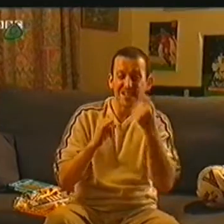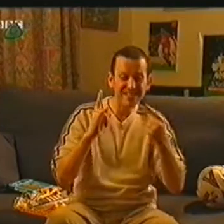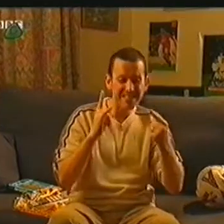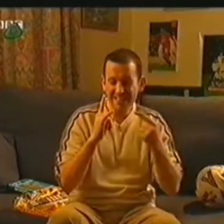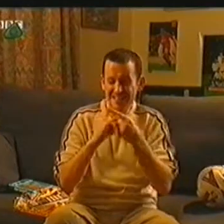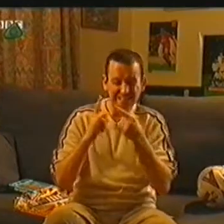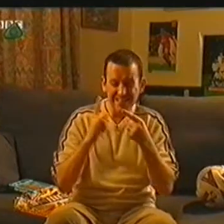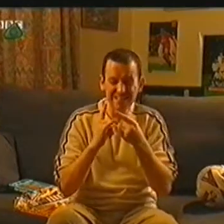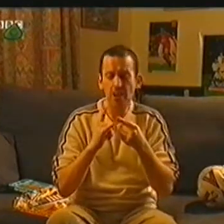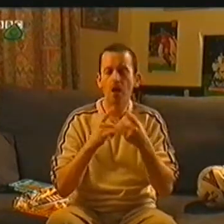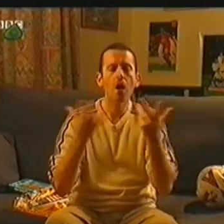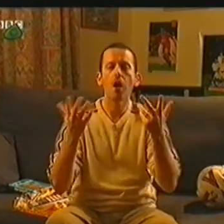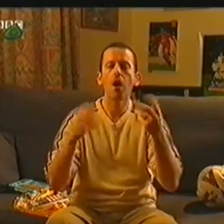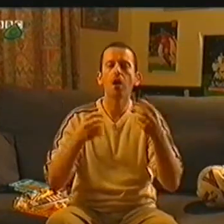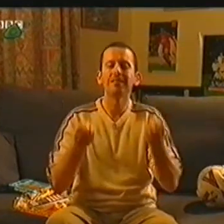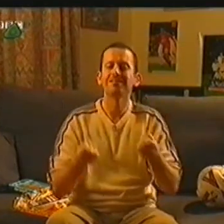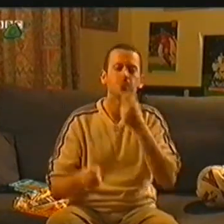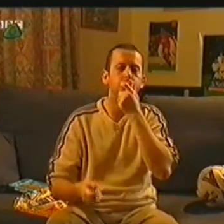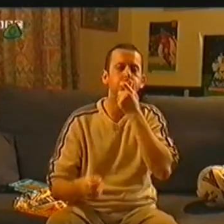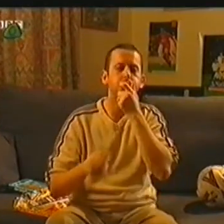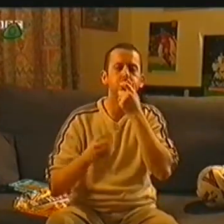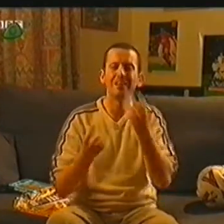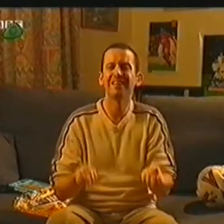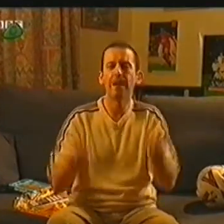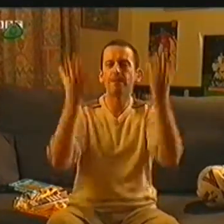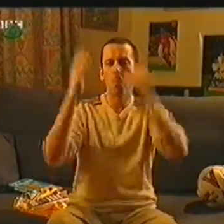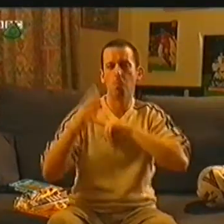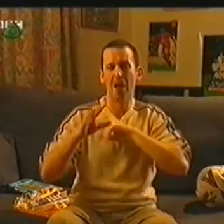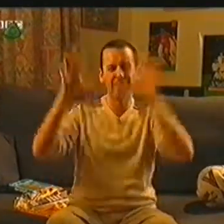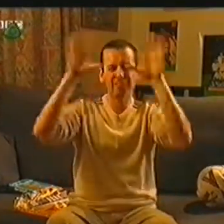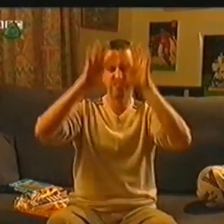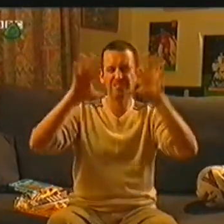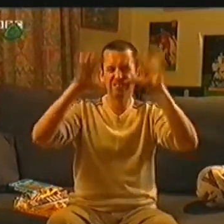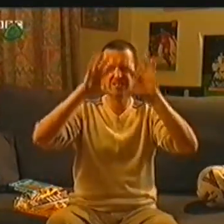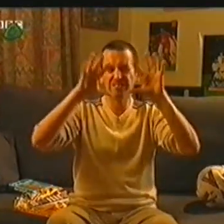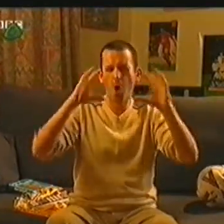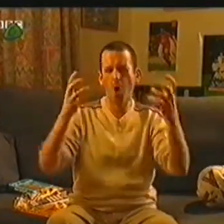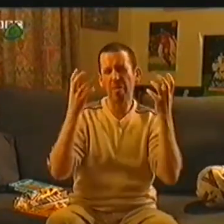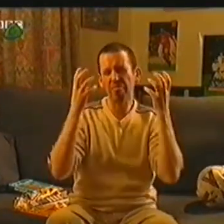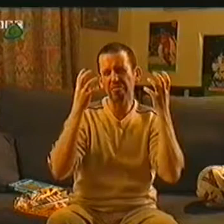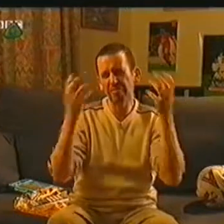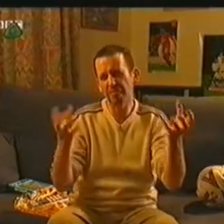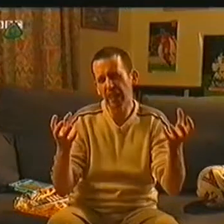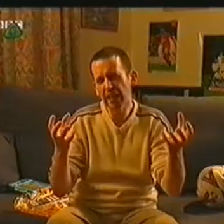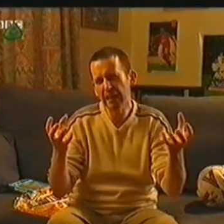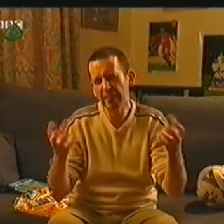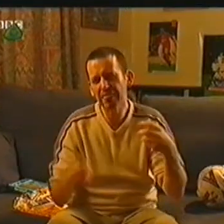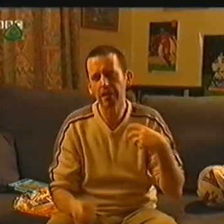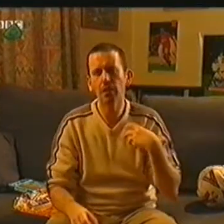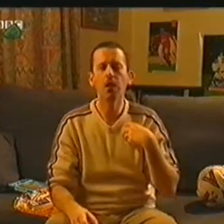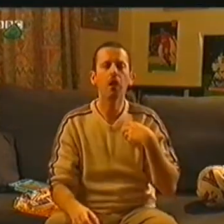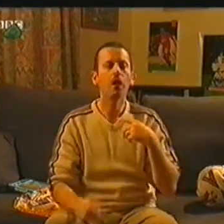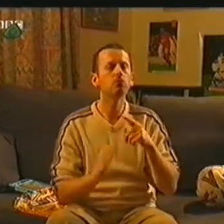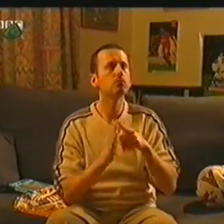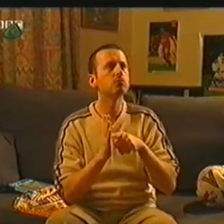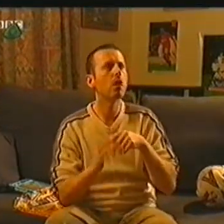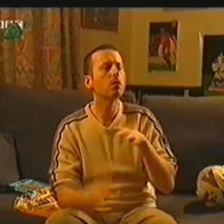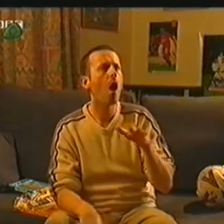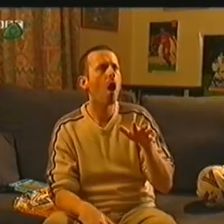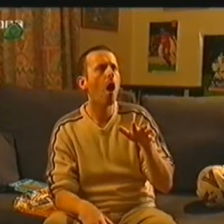We'd won, but Jim never felt satisfied. He always said the blooming fog stopped him getting his hat-trick. Seems you've done it